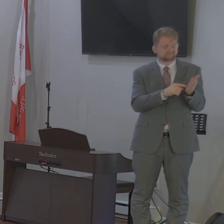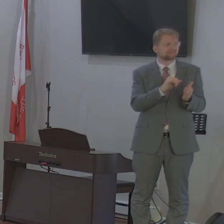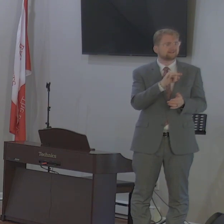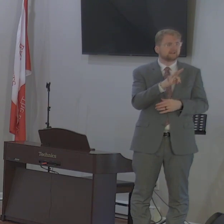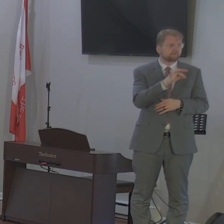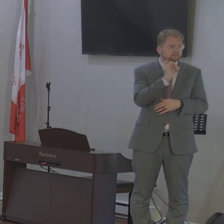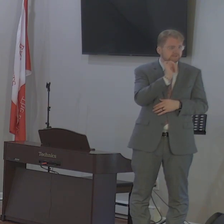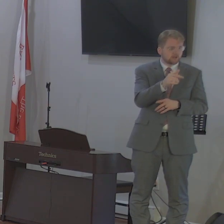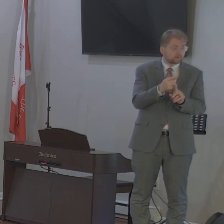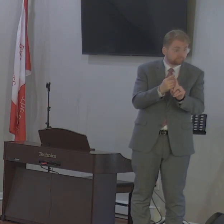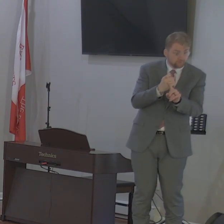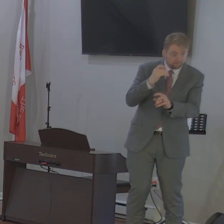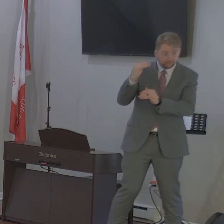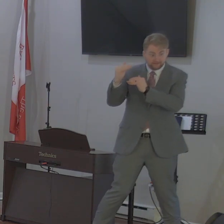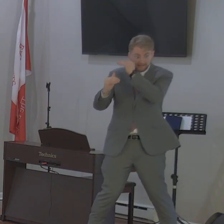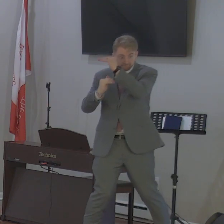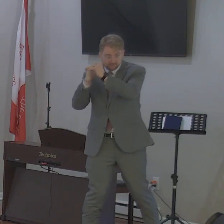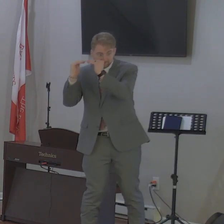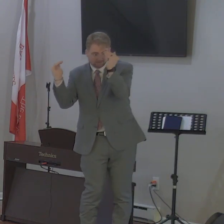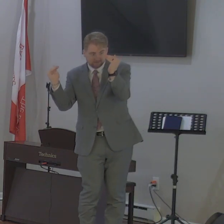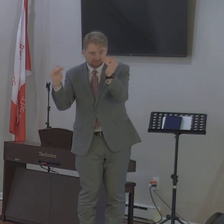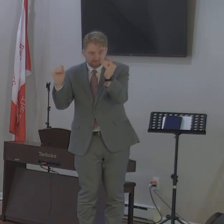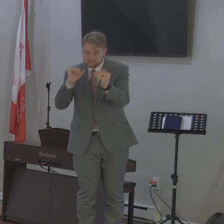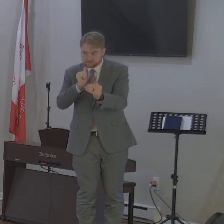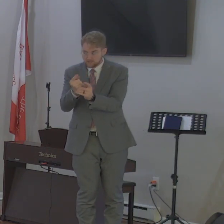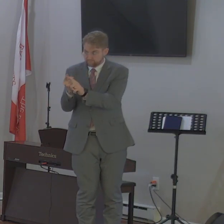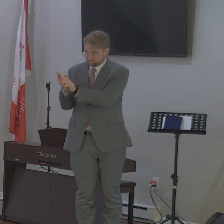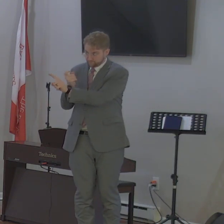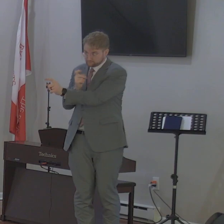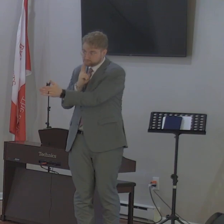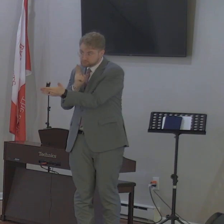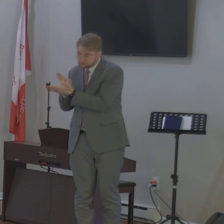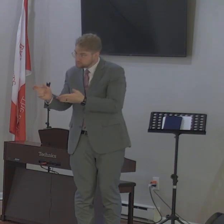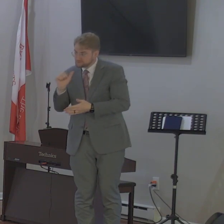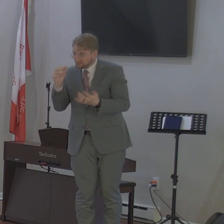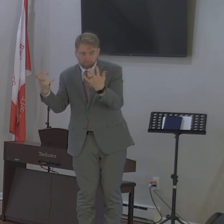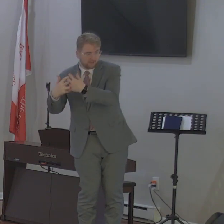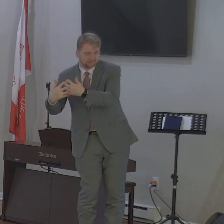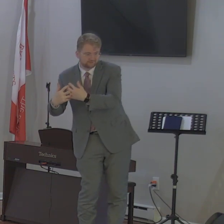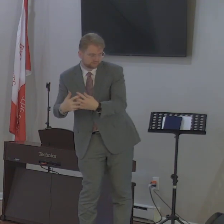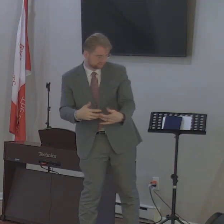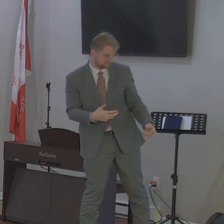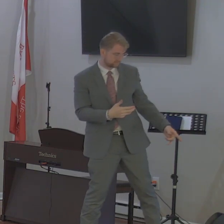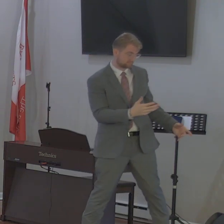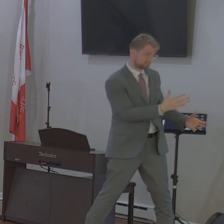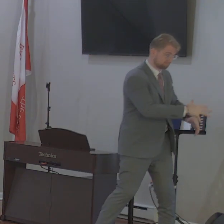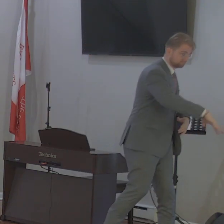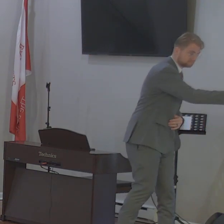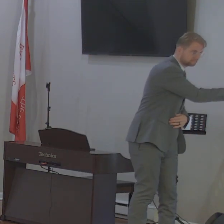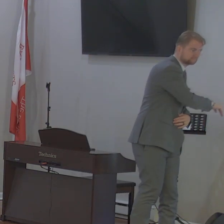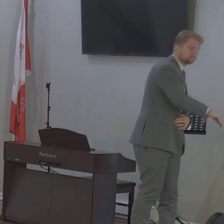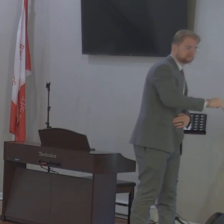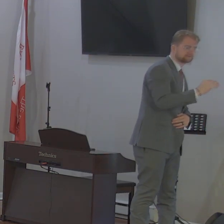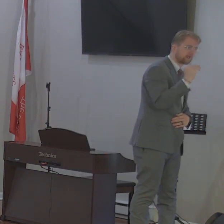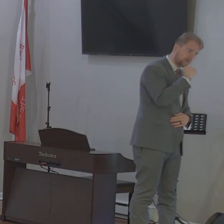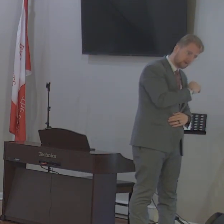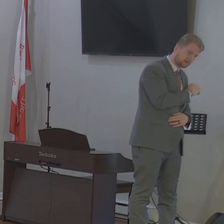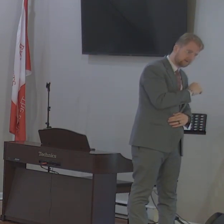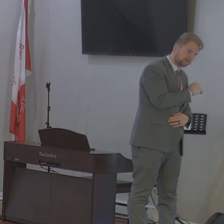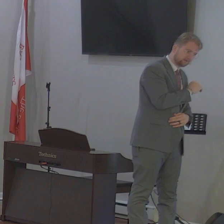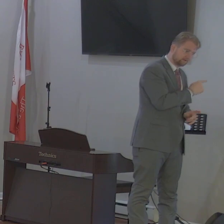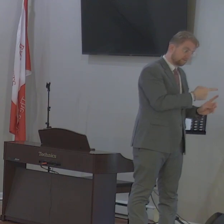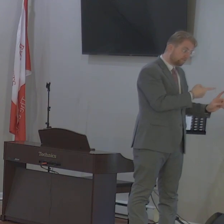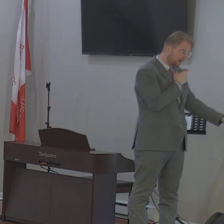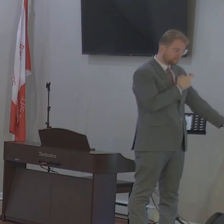it's not truth, then it's a lie and it's of the devil. It's of the devil.